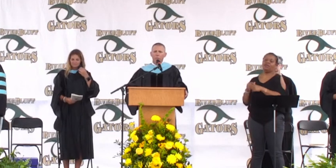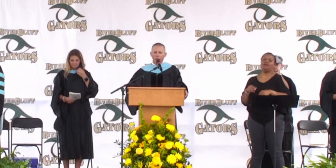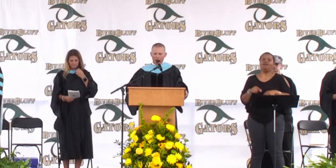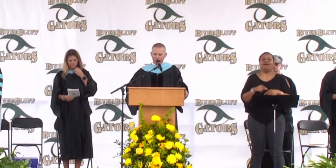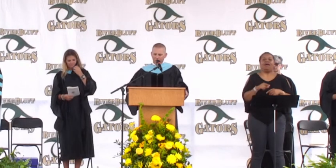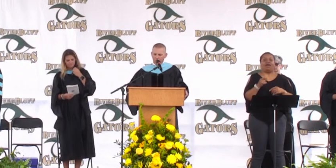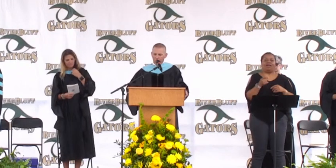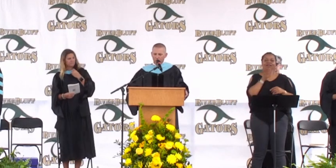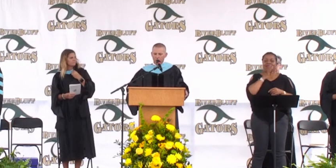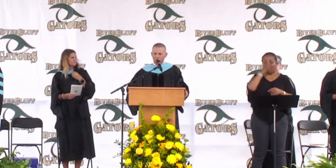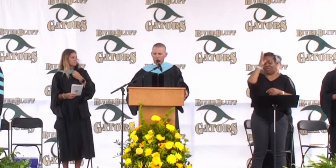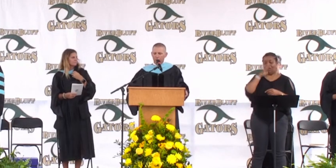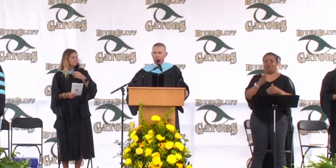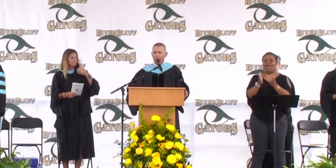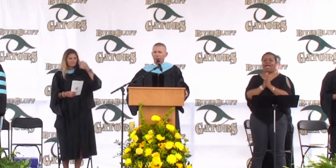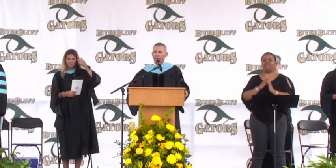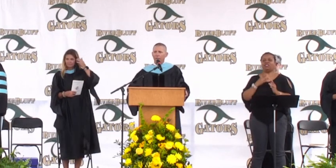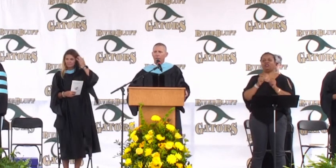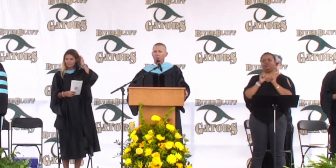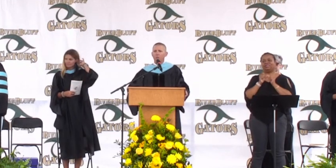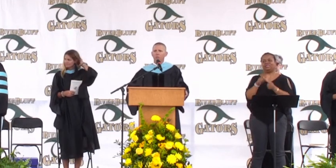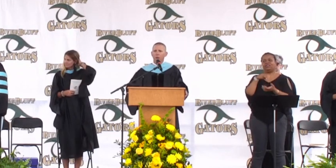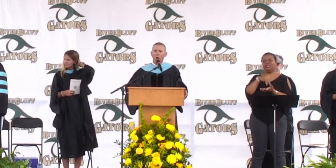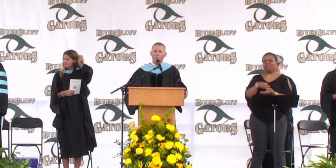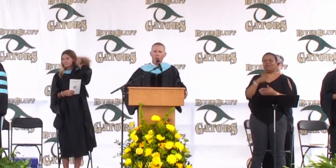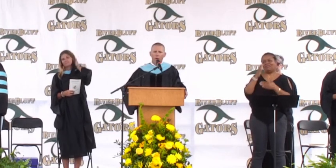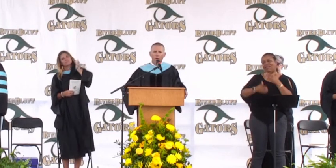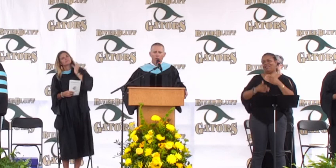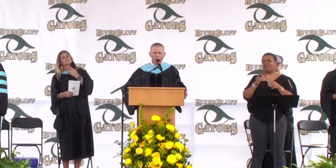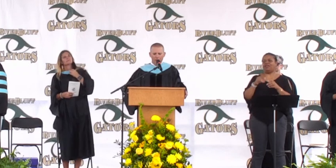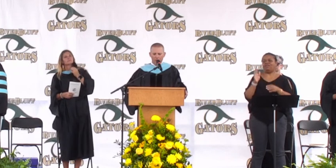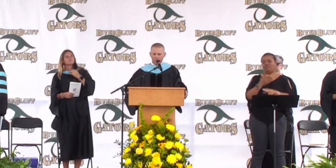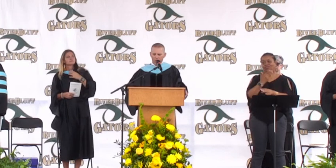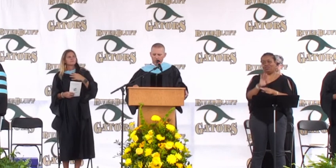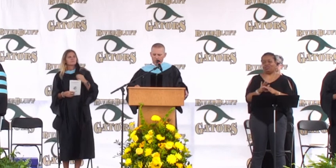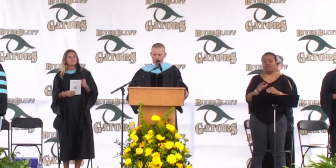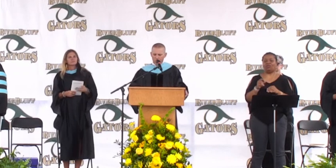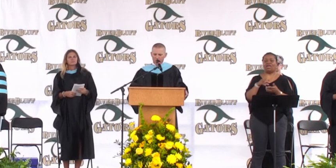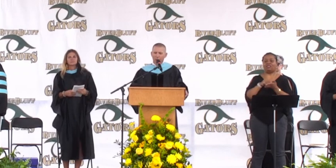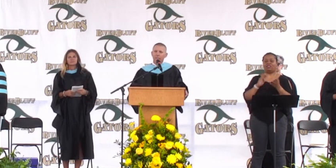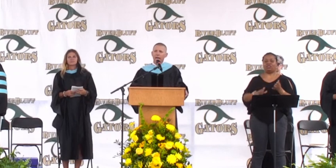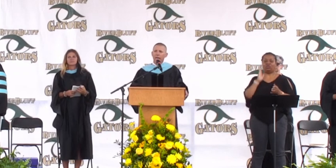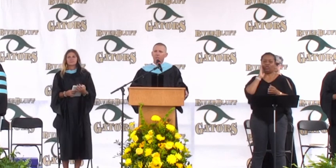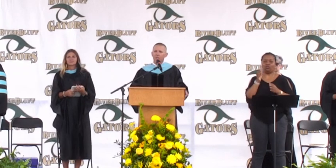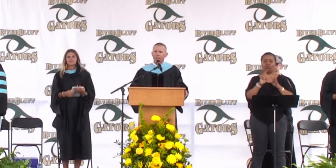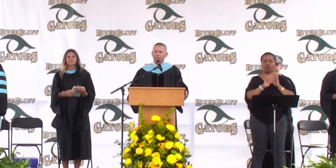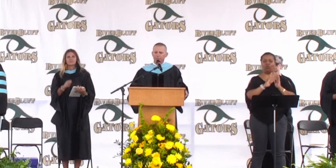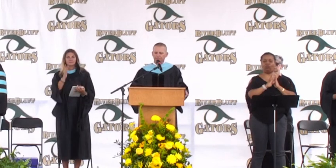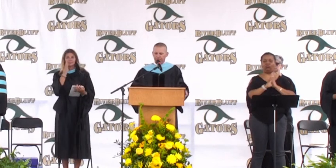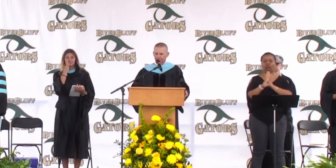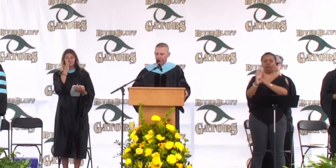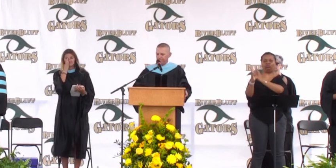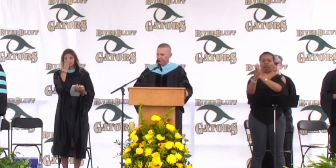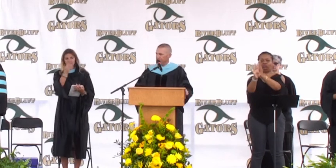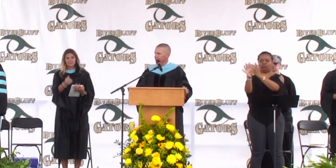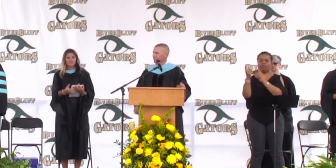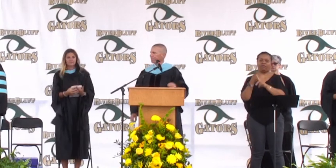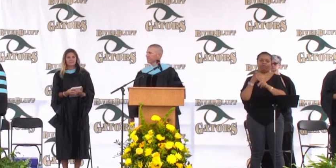and gentlemen, we ask that you please remain standing at the conclusion of our alma mater as our students recess out of the stadium.